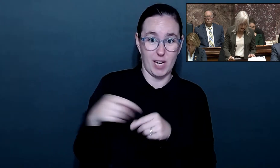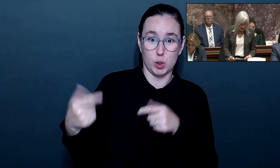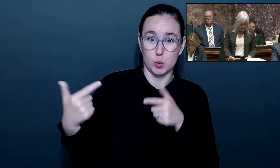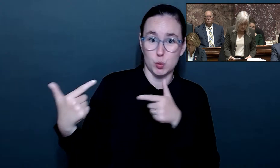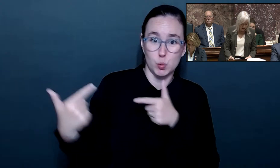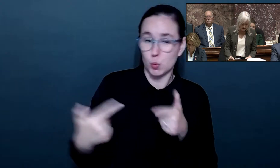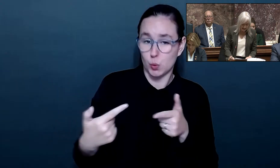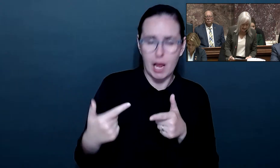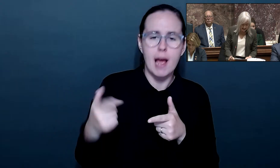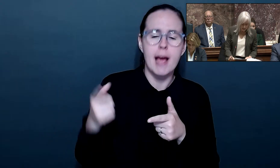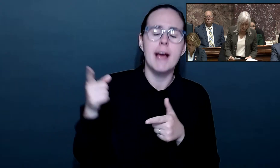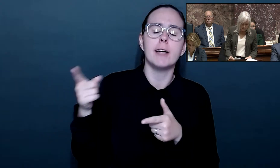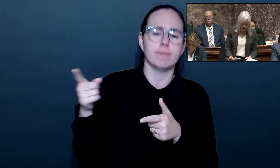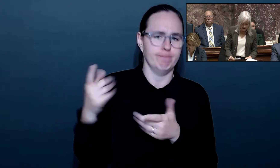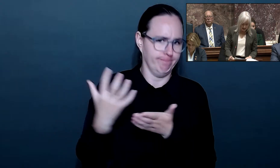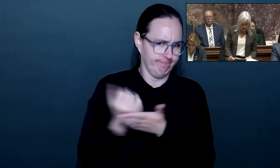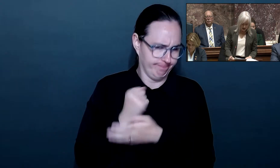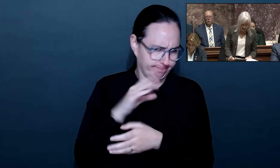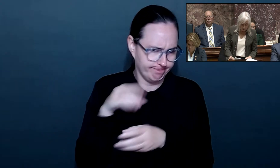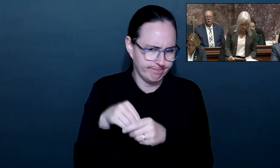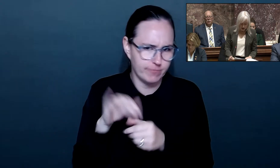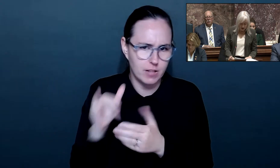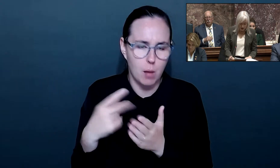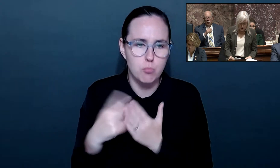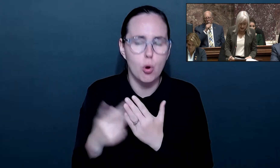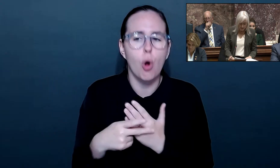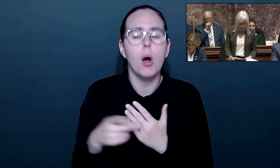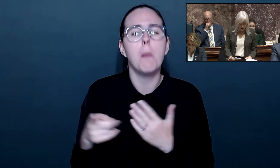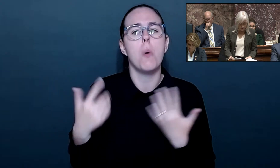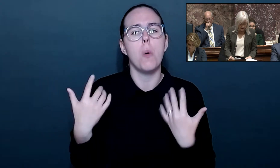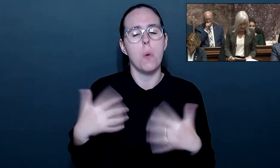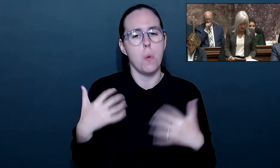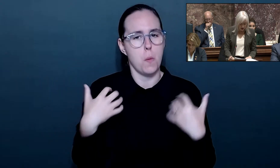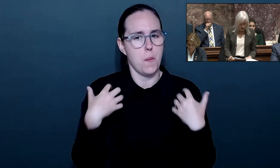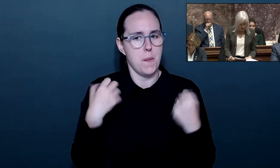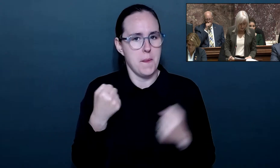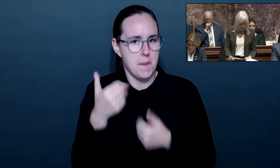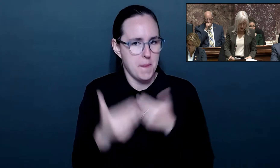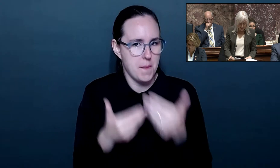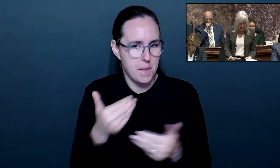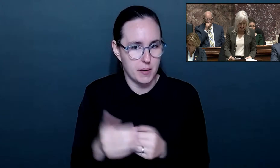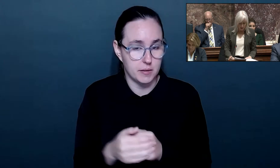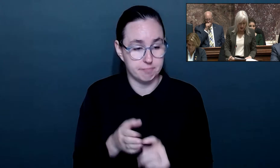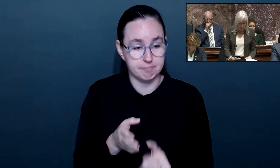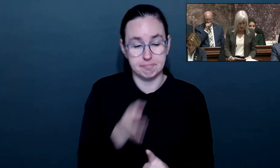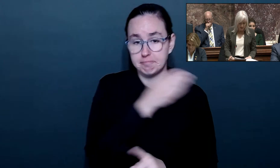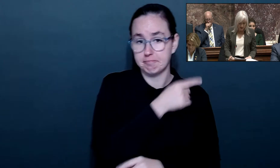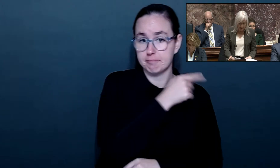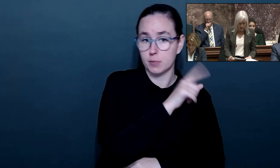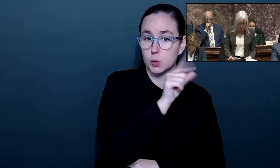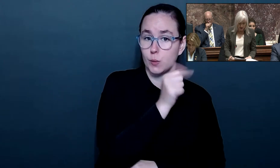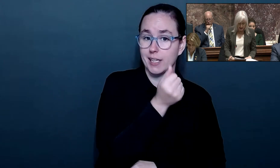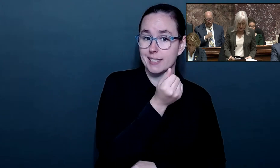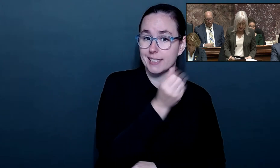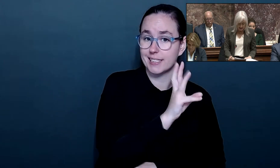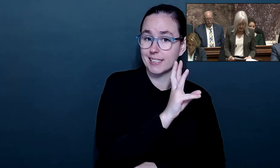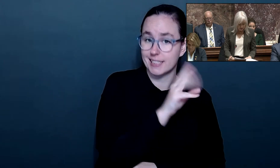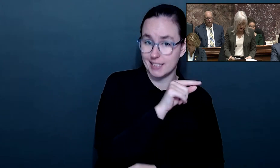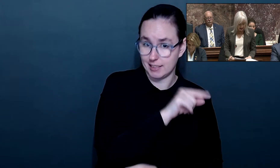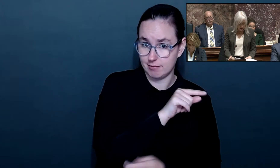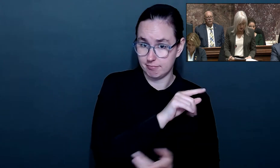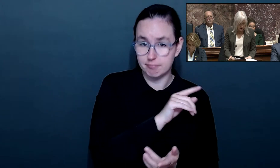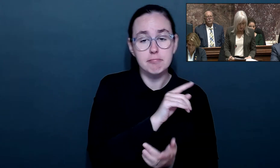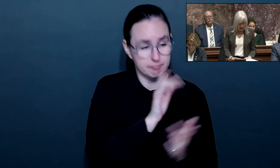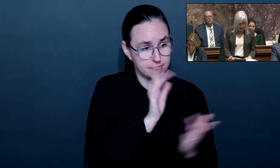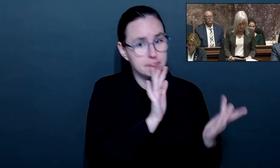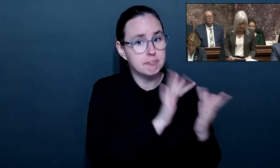Pegasus. In 2016, Rob was sought out to start a trades program. He started the program in his garage with 14 youth. These